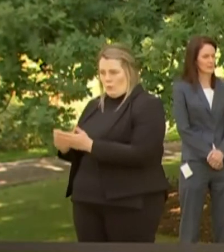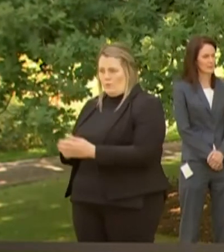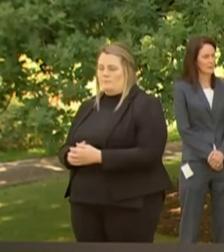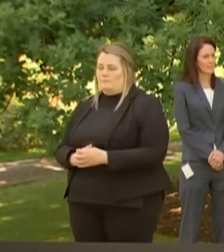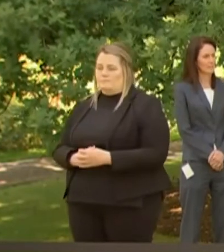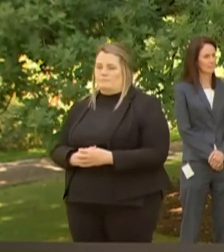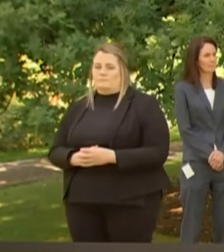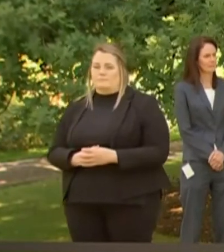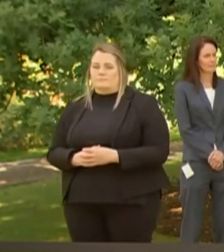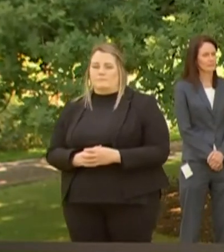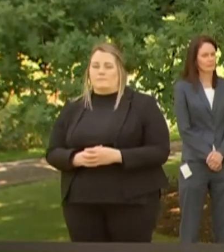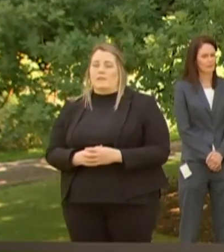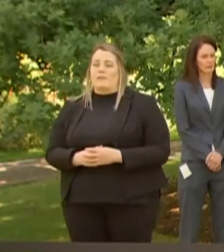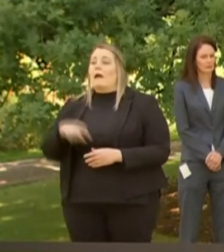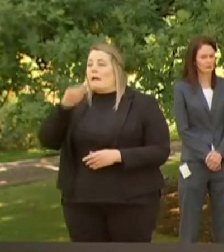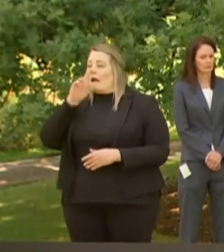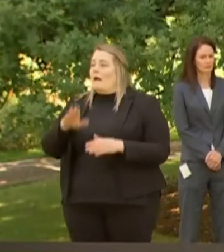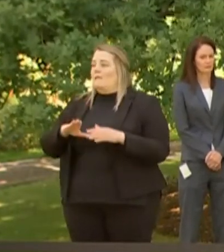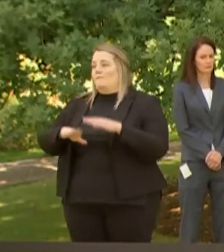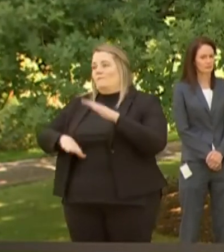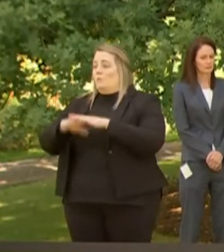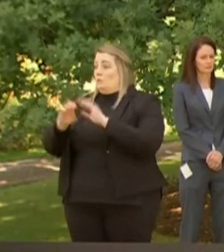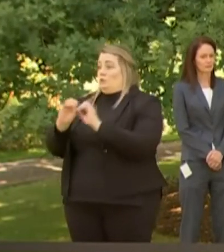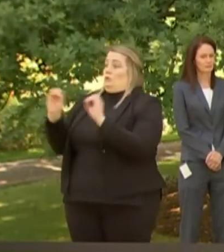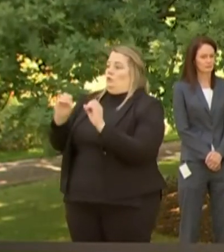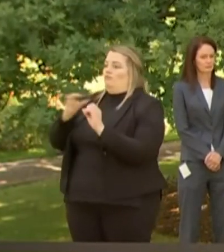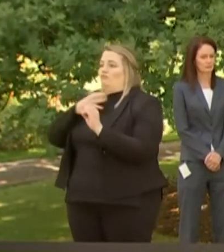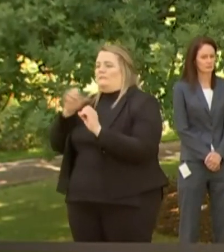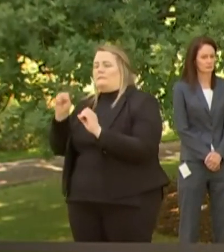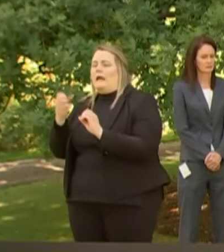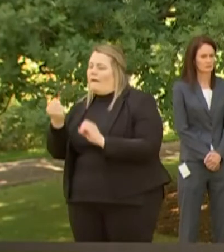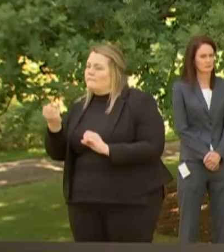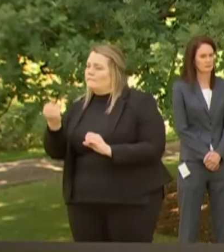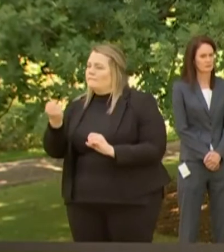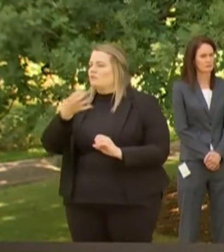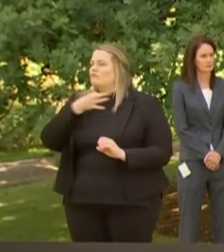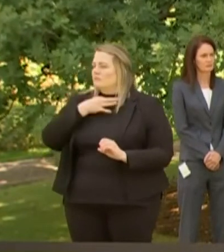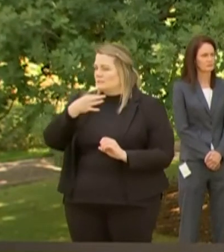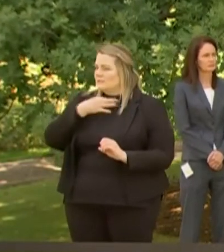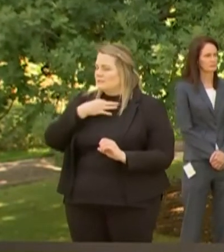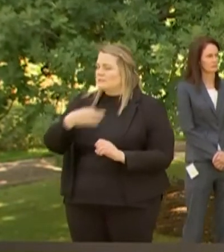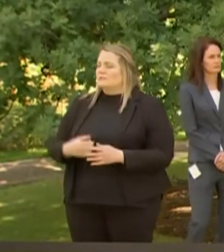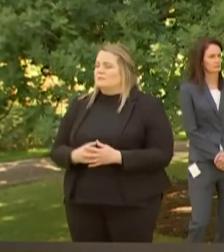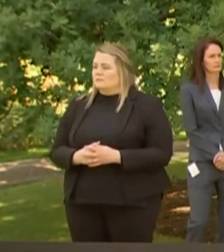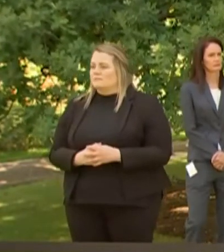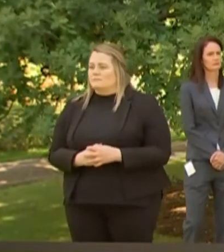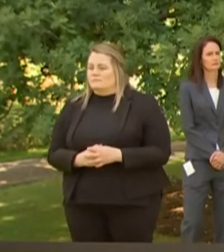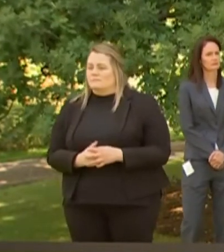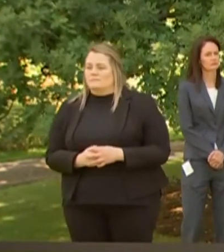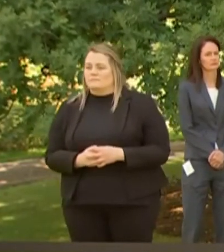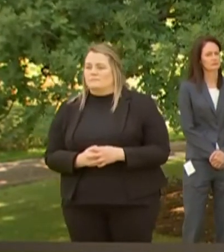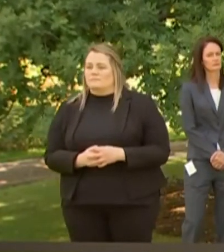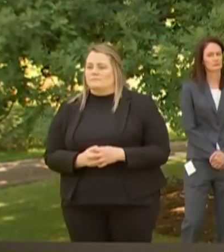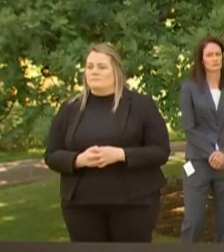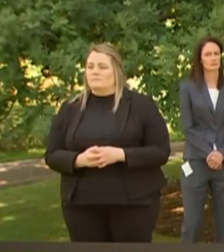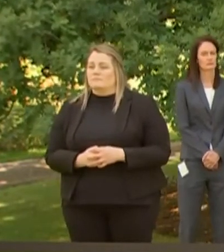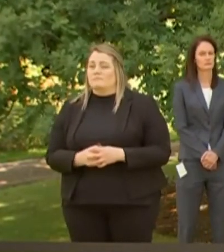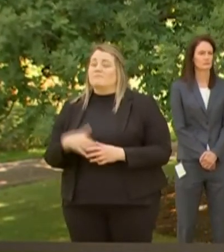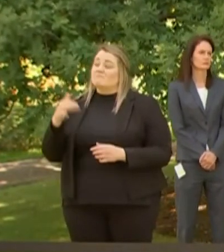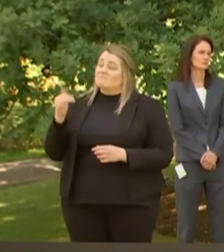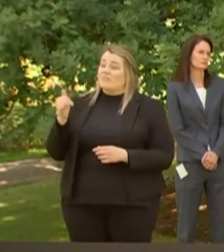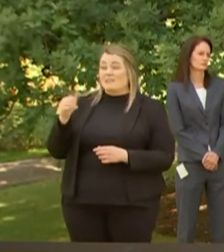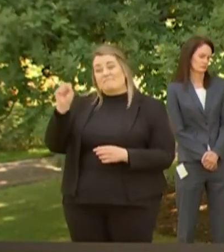human exercise. So you've got to assume that there will be some outbreaks,